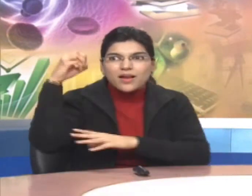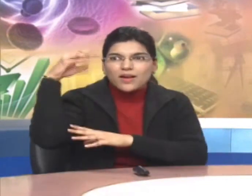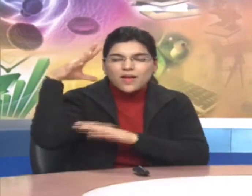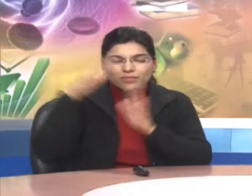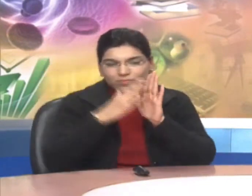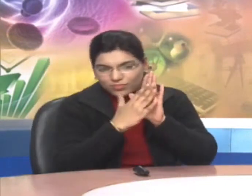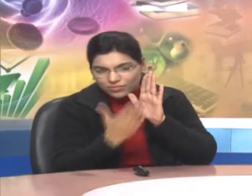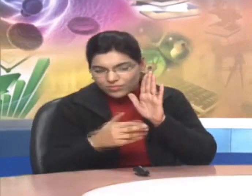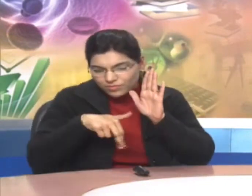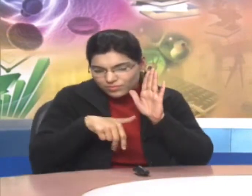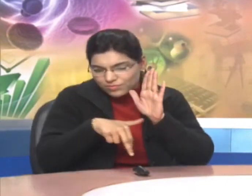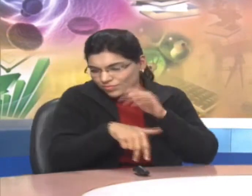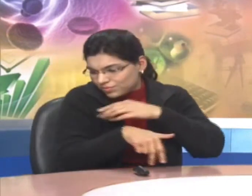leapt up and